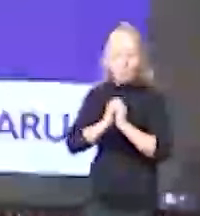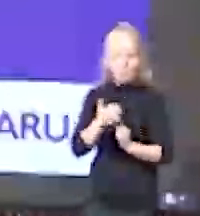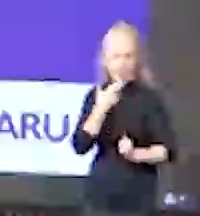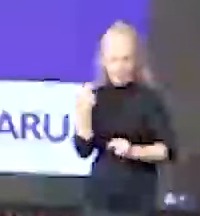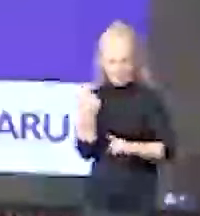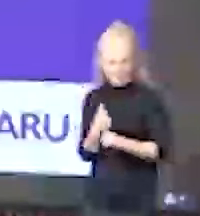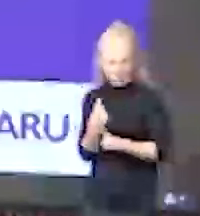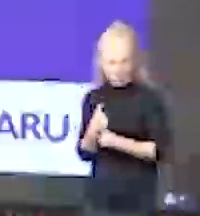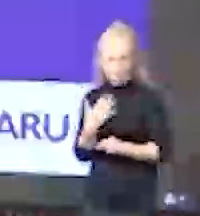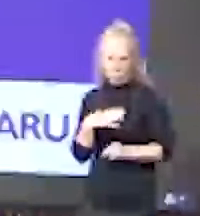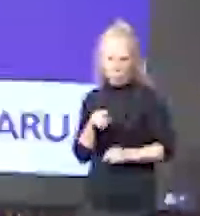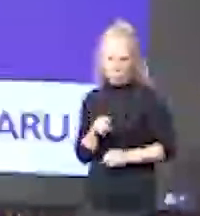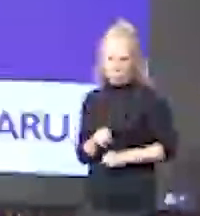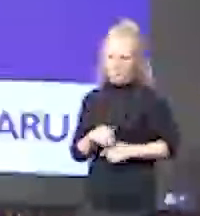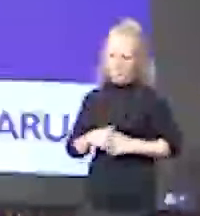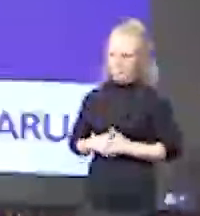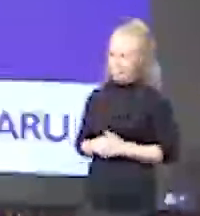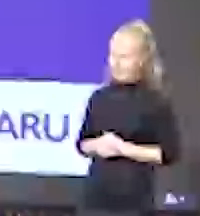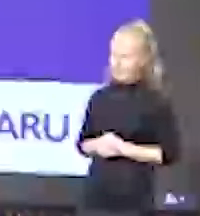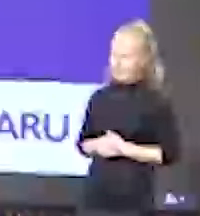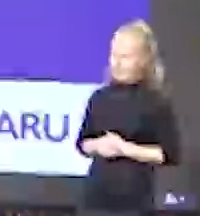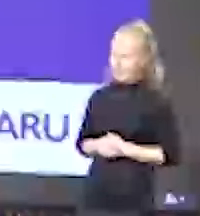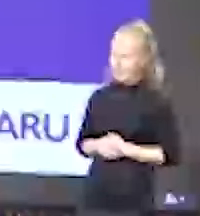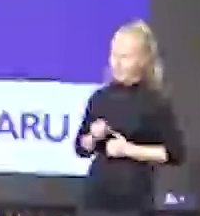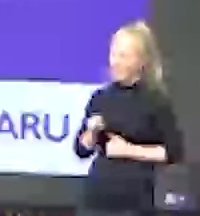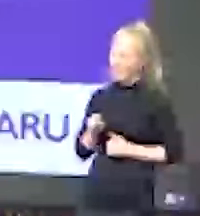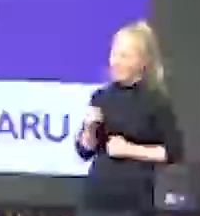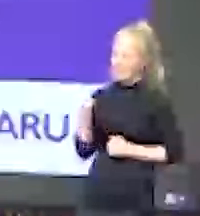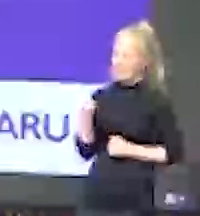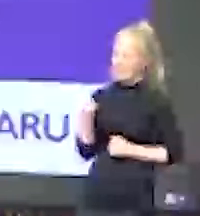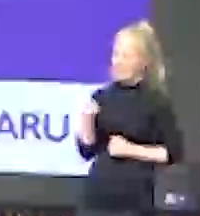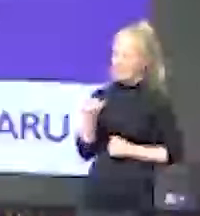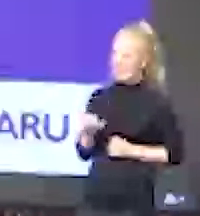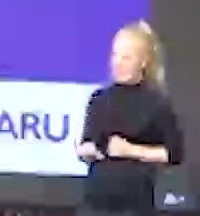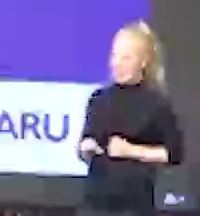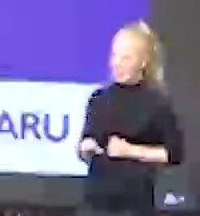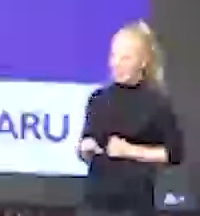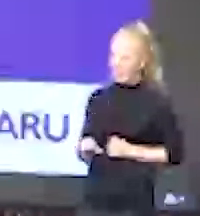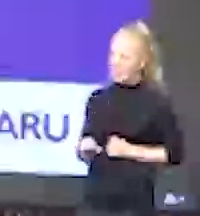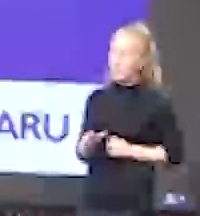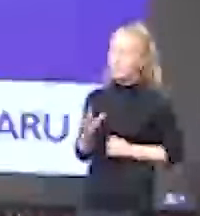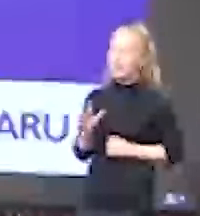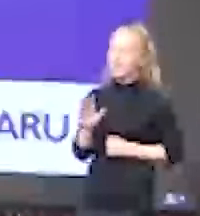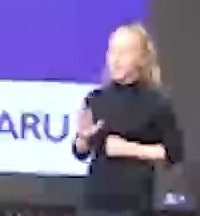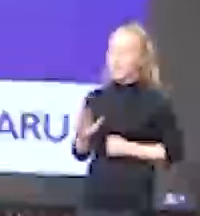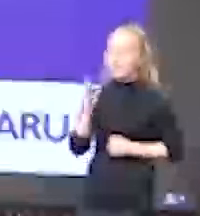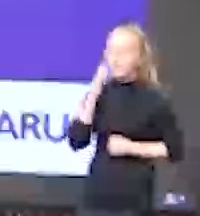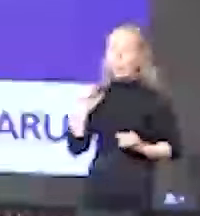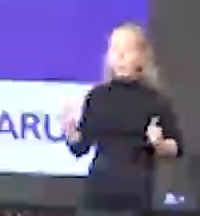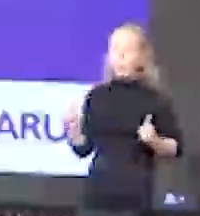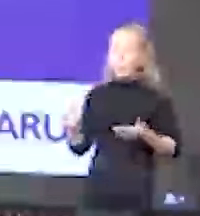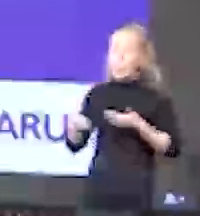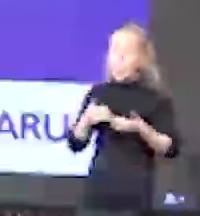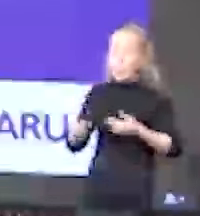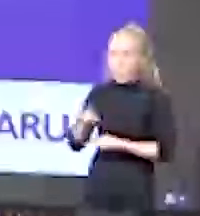So I think that's the first step. But when you get there and get in the room, then I think